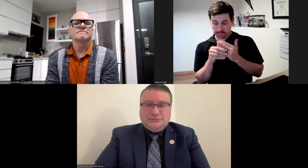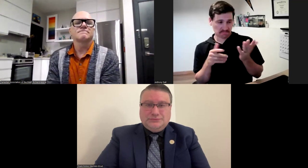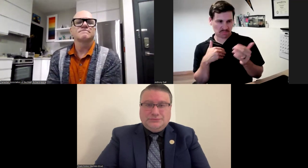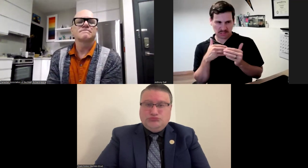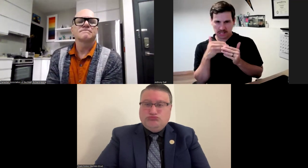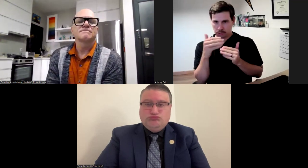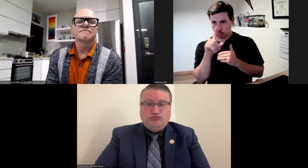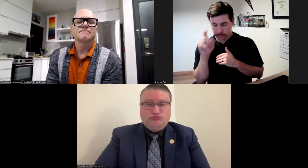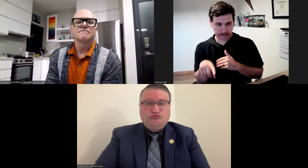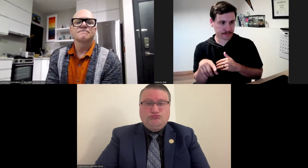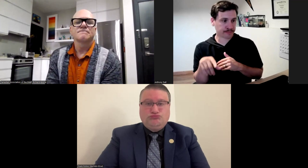today.